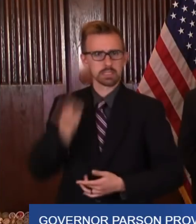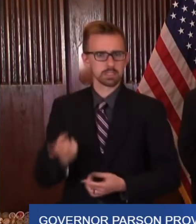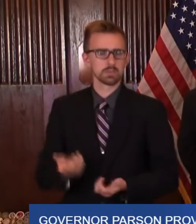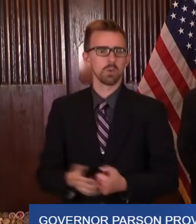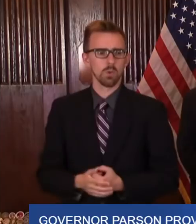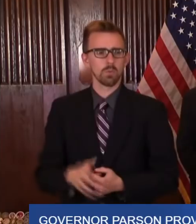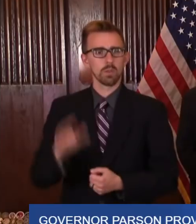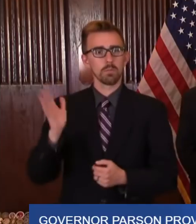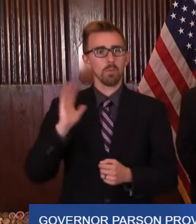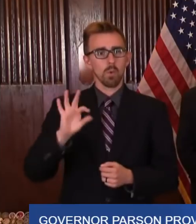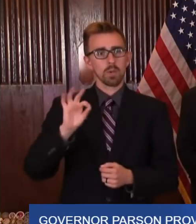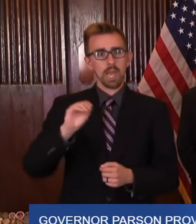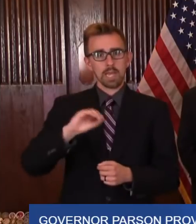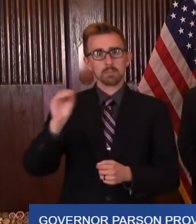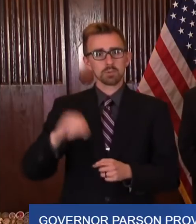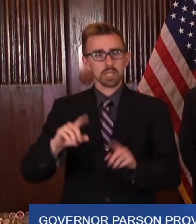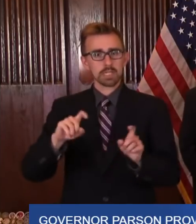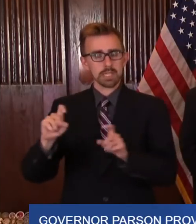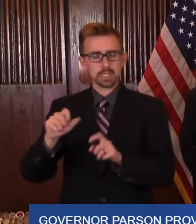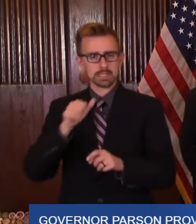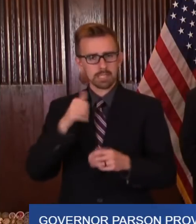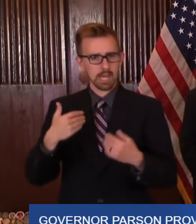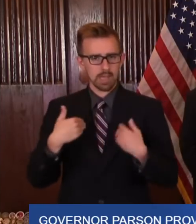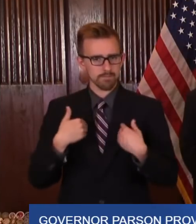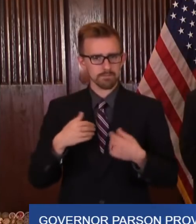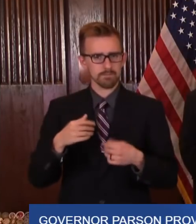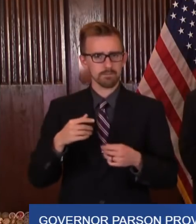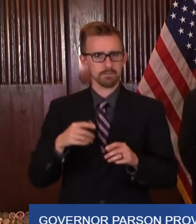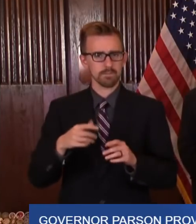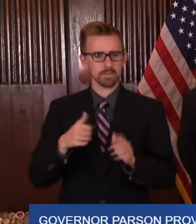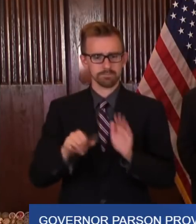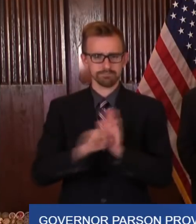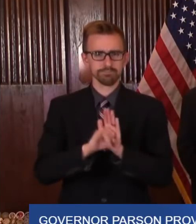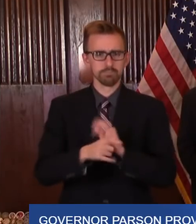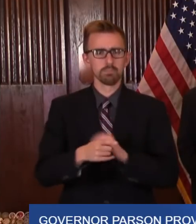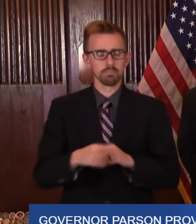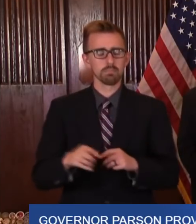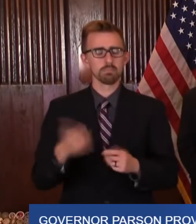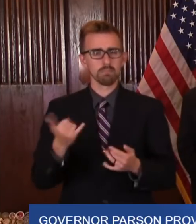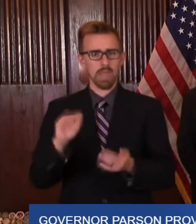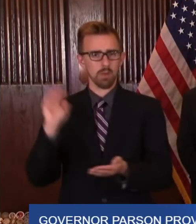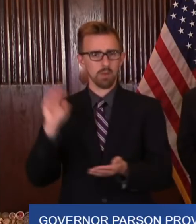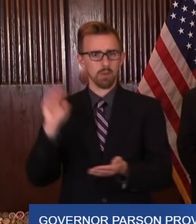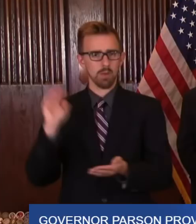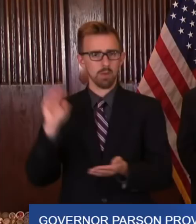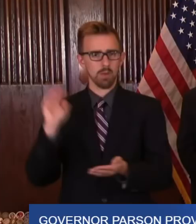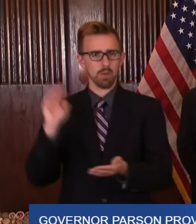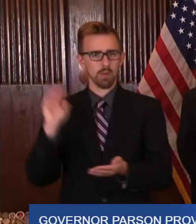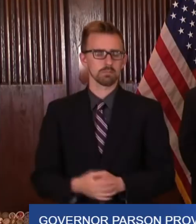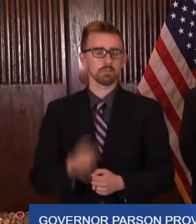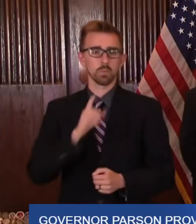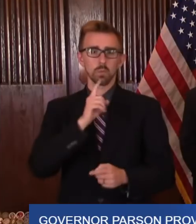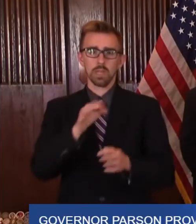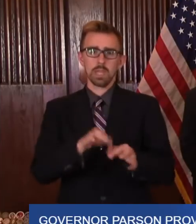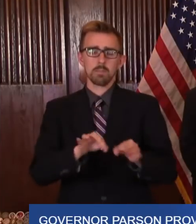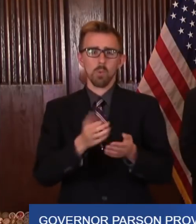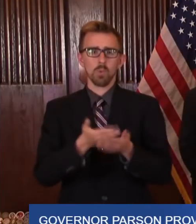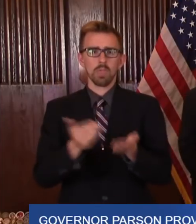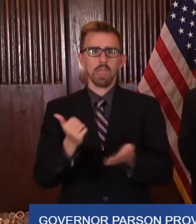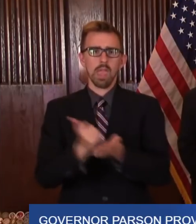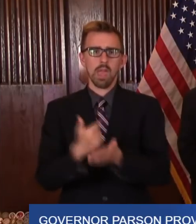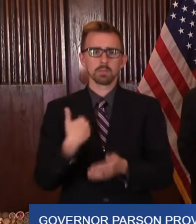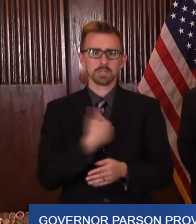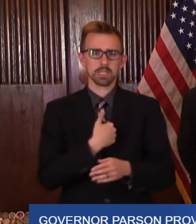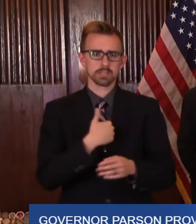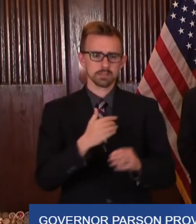that we were doing 3 weeks ago that were negative, we're not doing now. But the important thing about that is that it really helps us